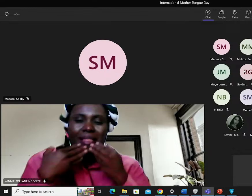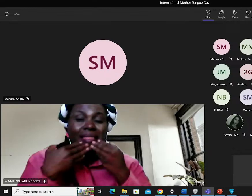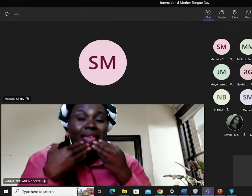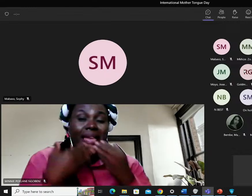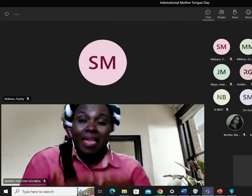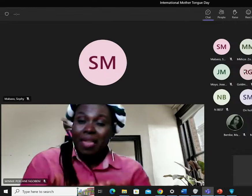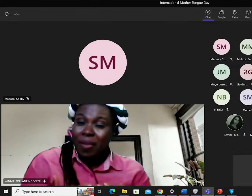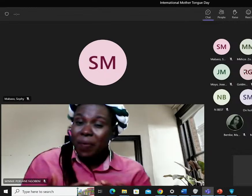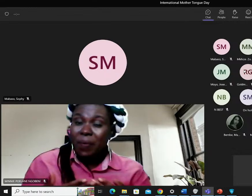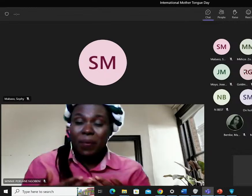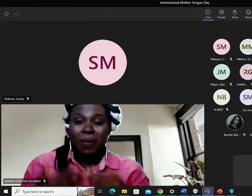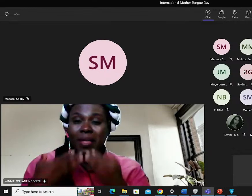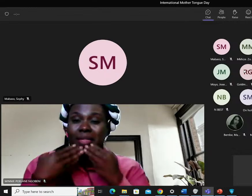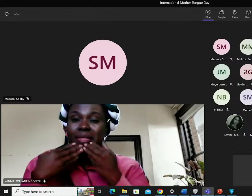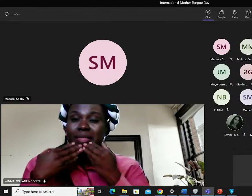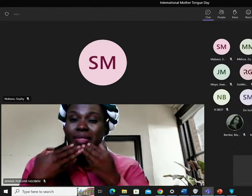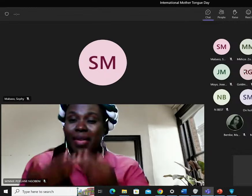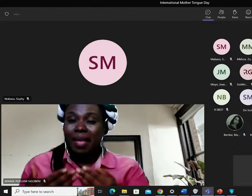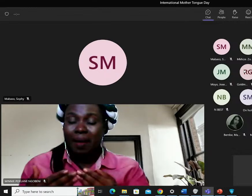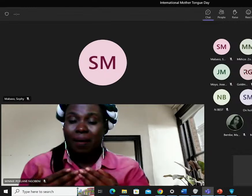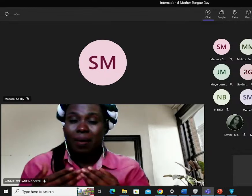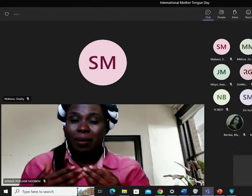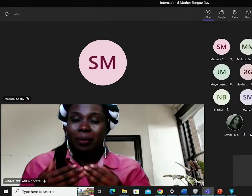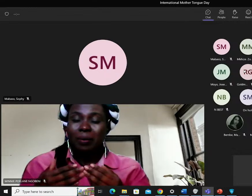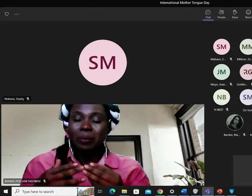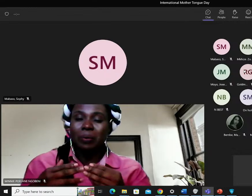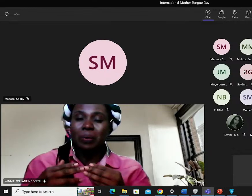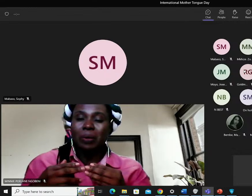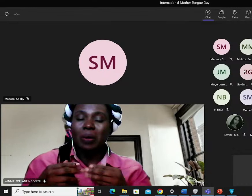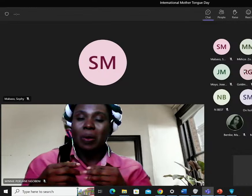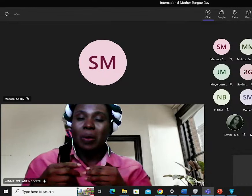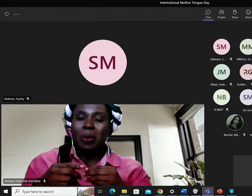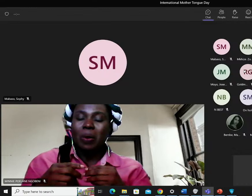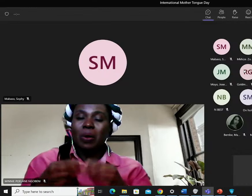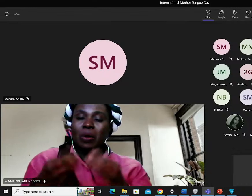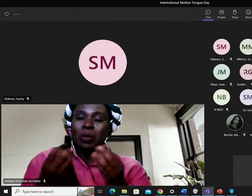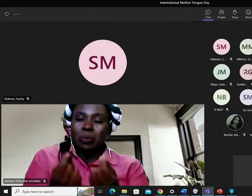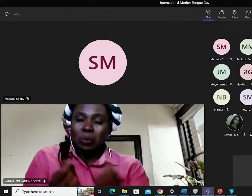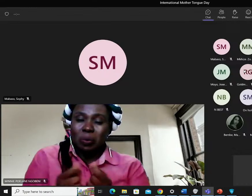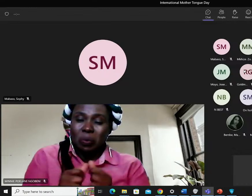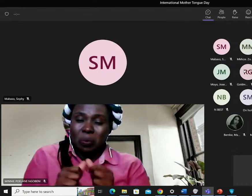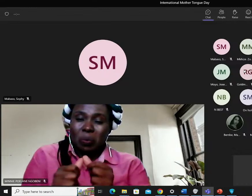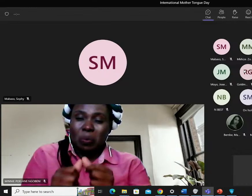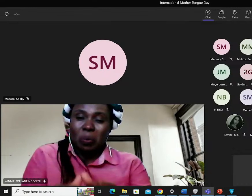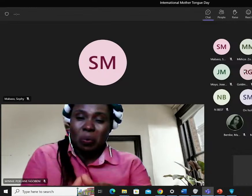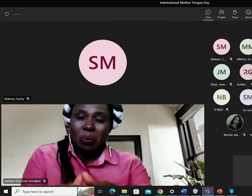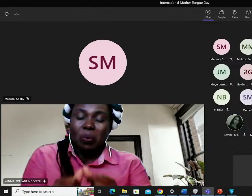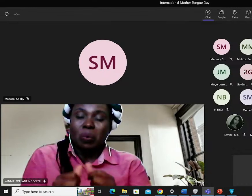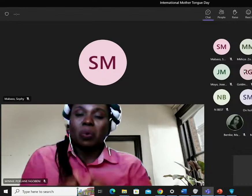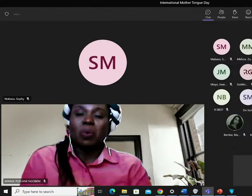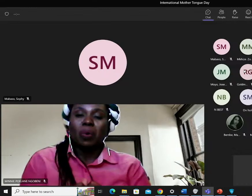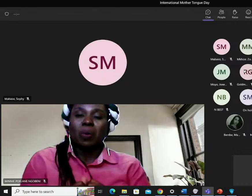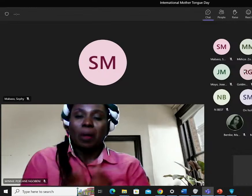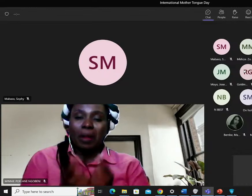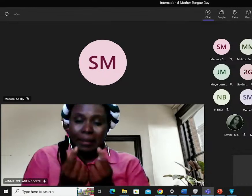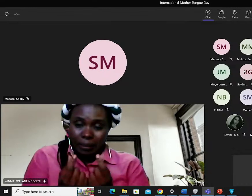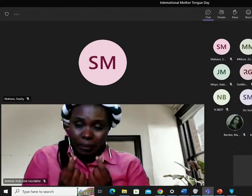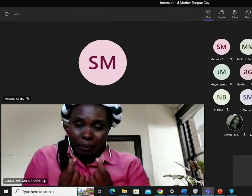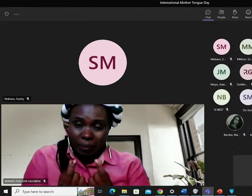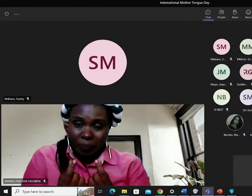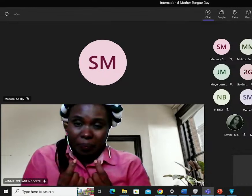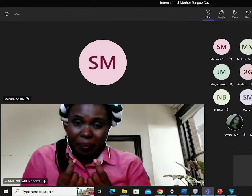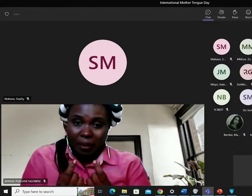Siyabulela to reaffirm that what we are doing makes